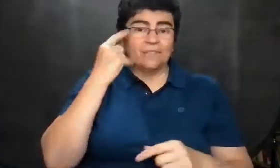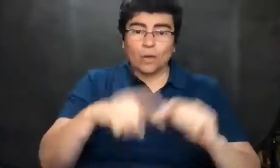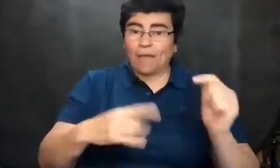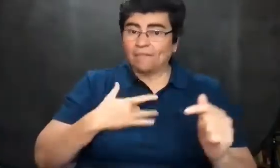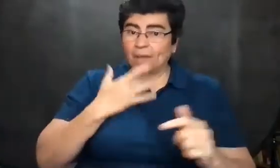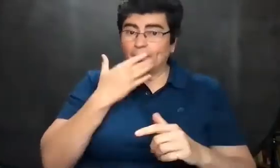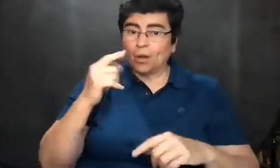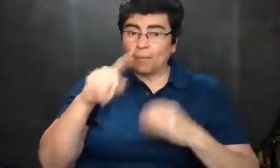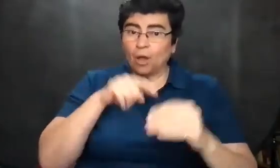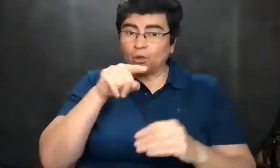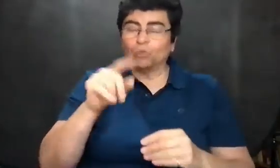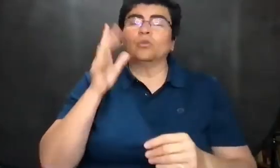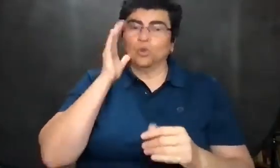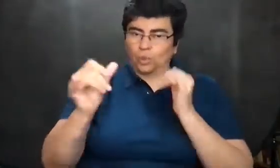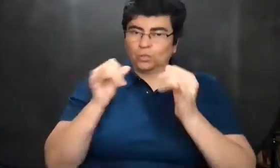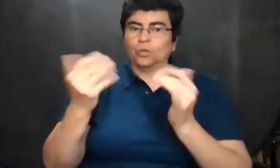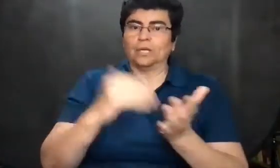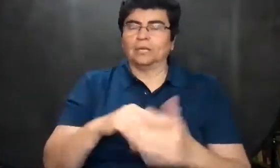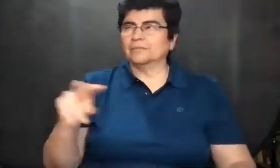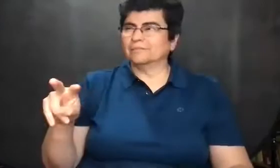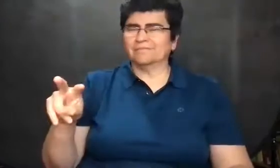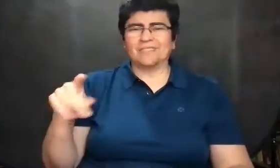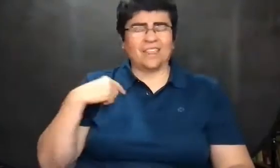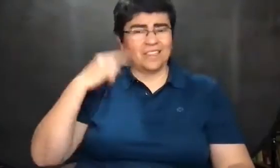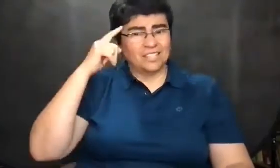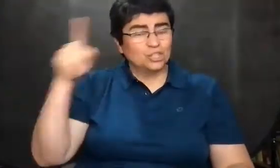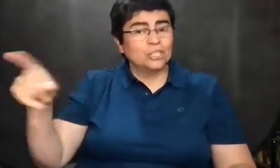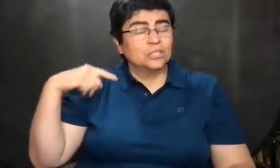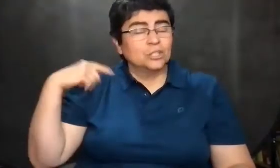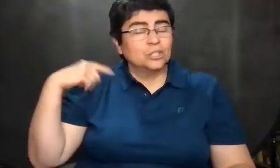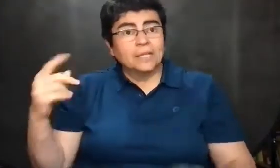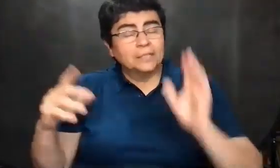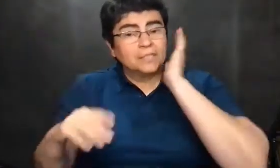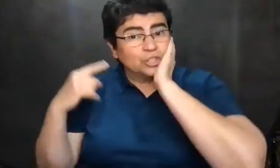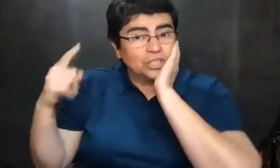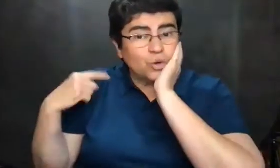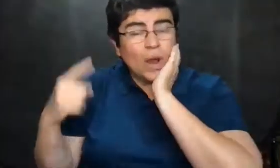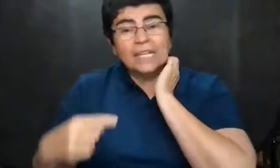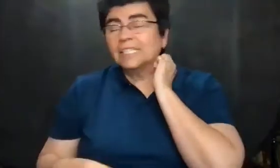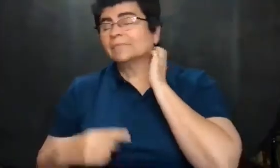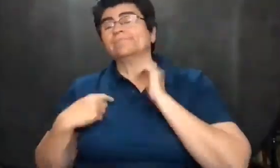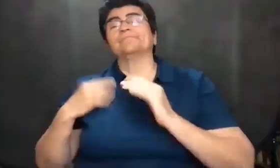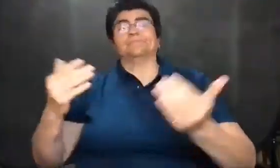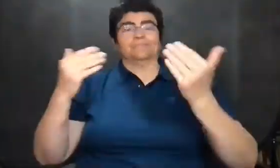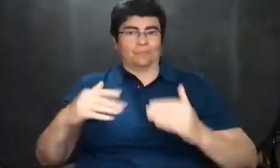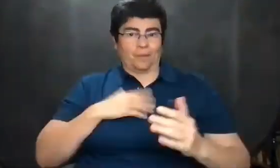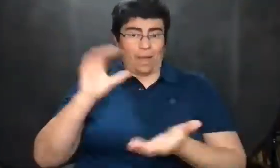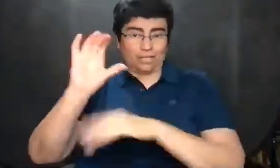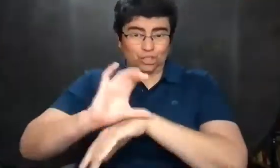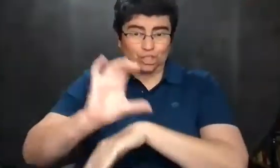again. And I thought, she's crazy. She's just crazy. And then there was my church. My church was on that list.